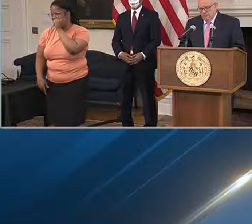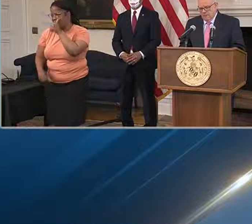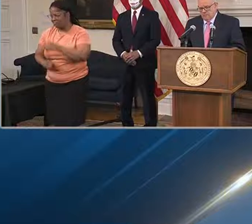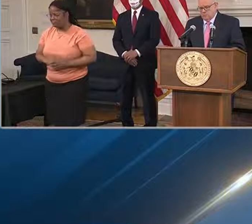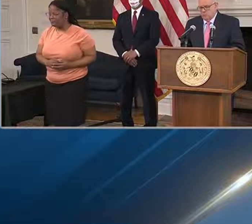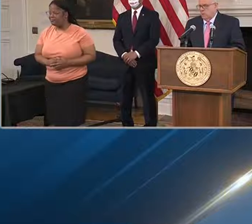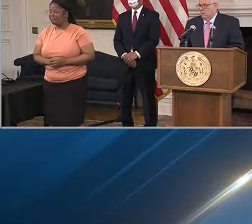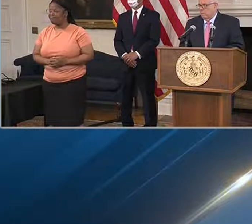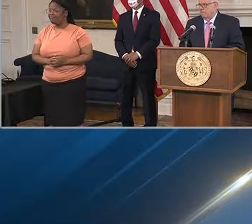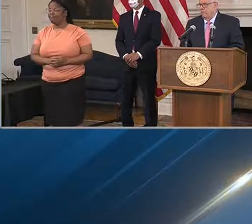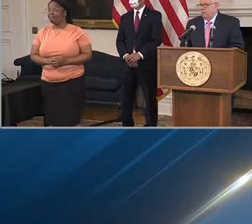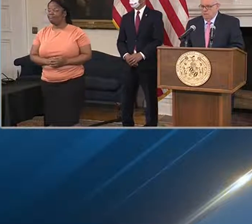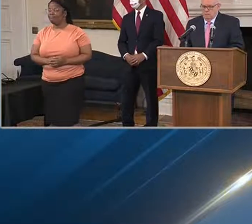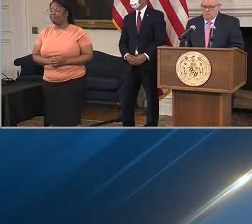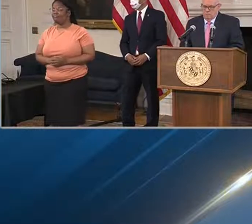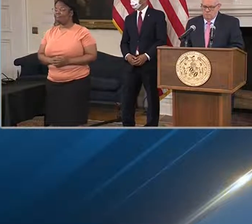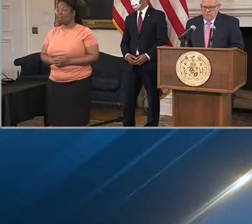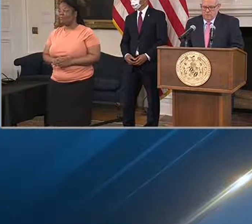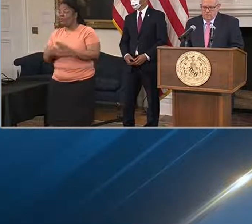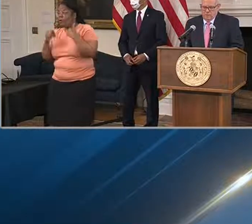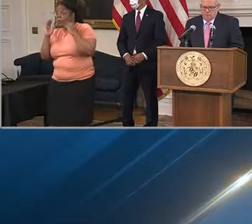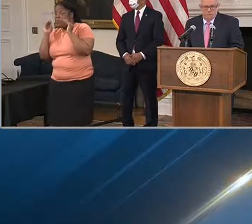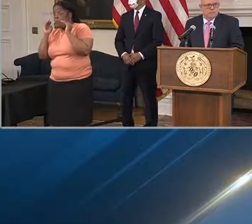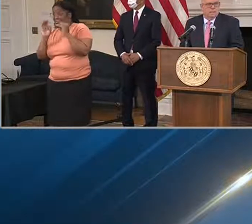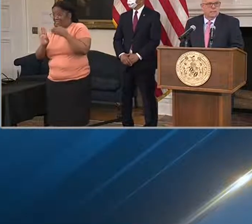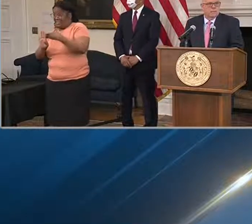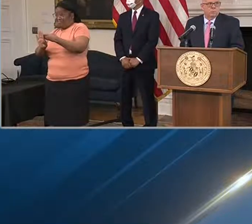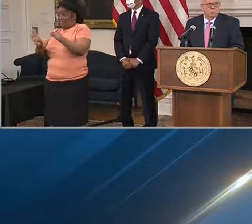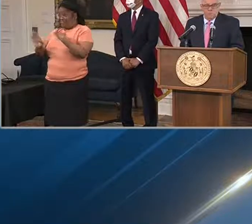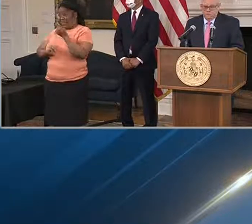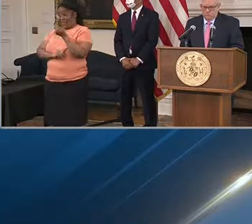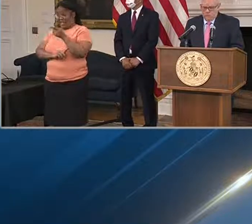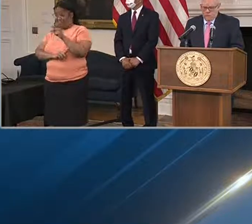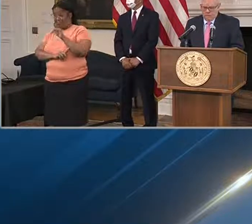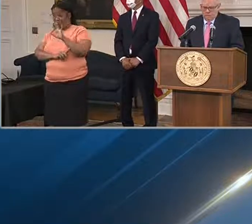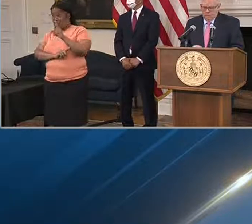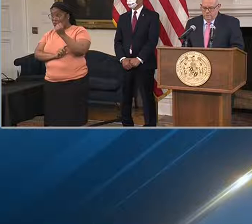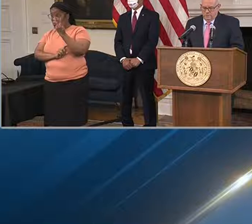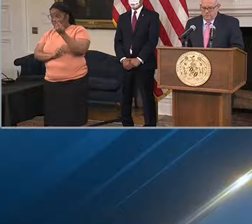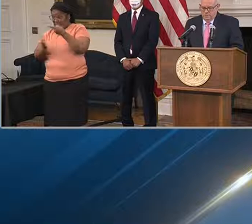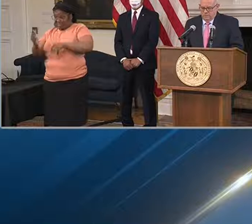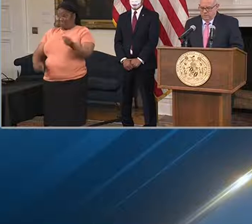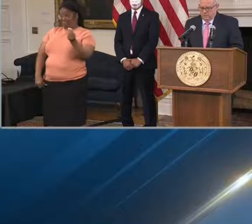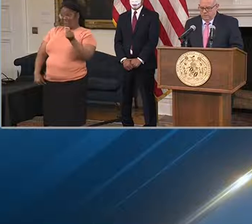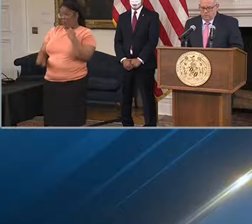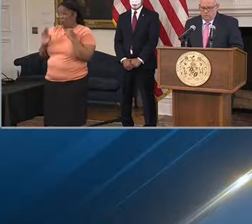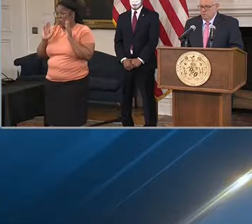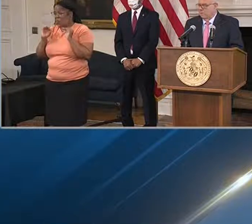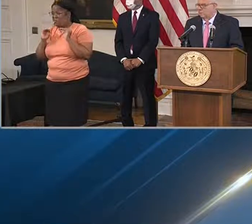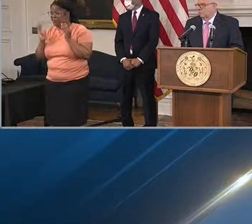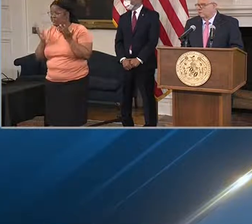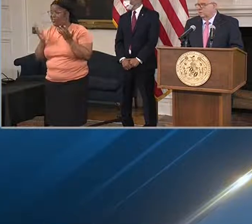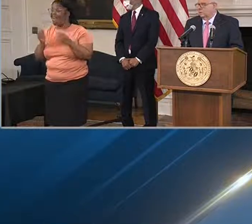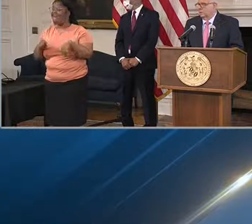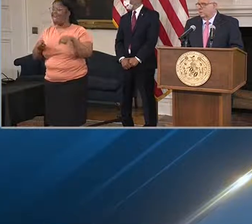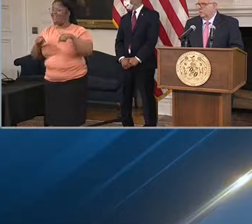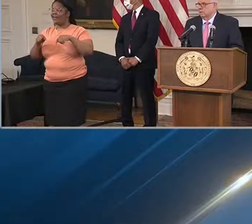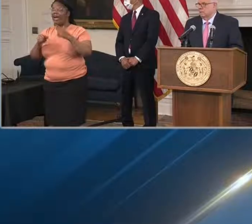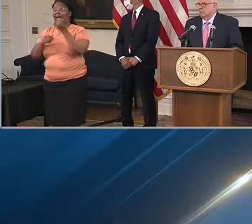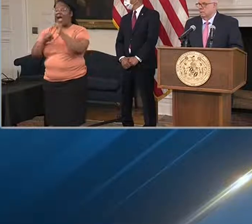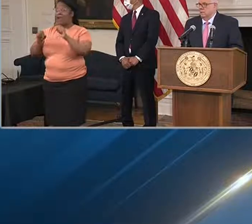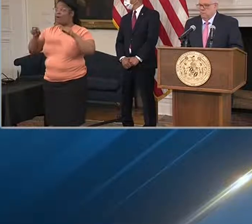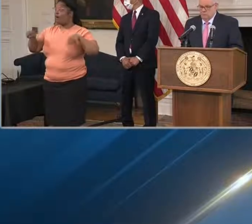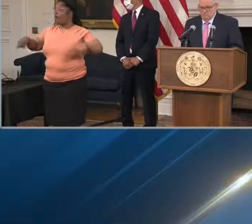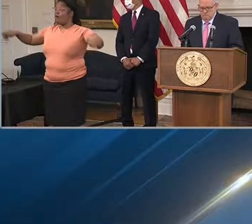And by Monday, April 12th, all providers in the state will be required to allow vaccines for all Marylanders